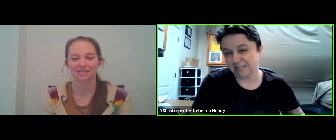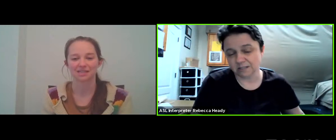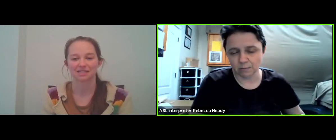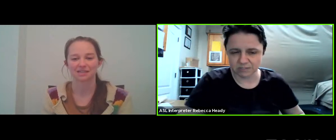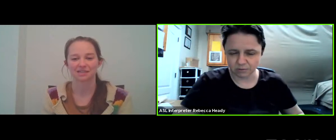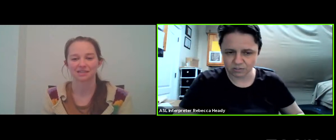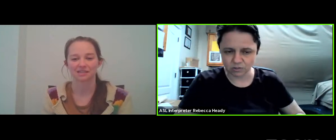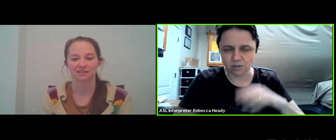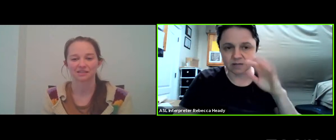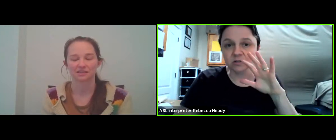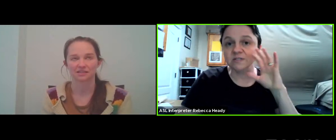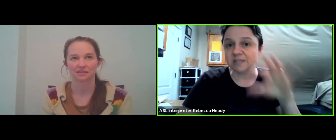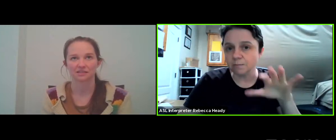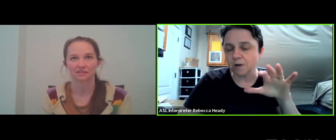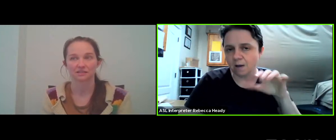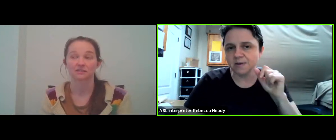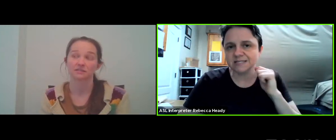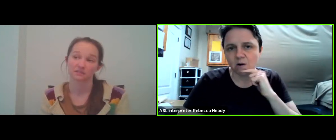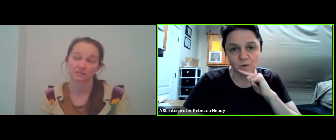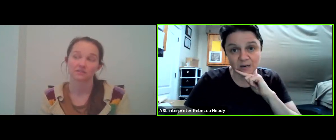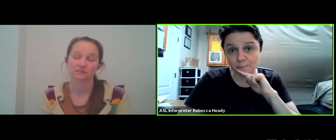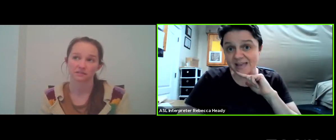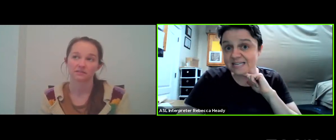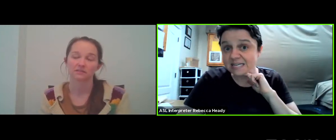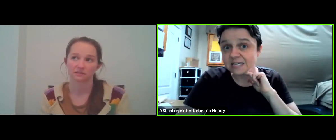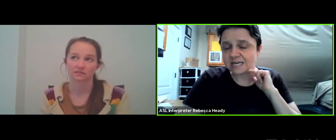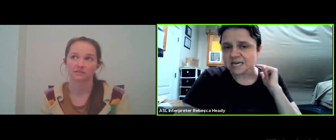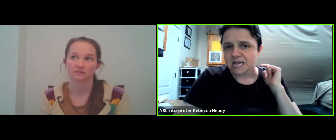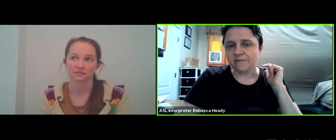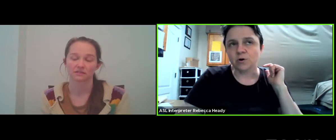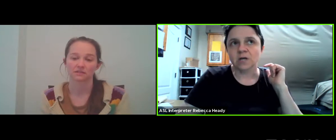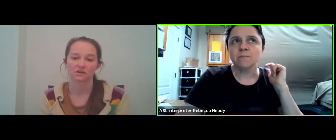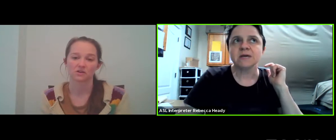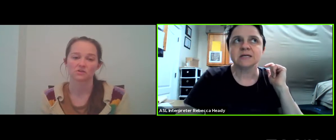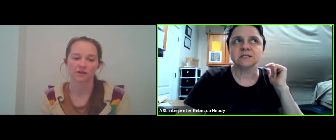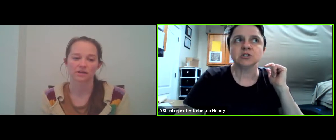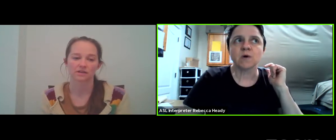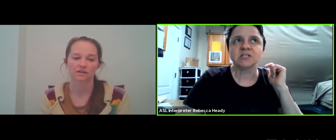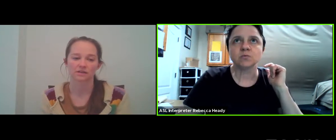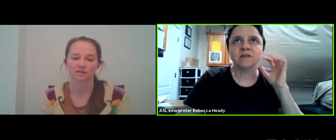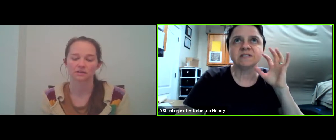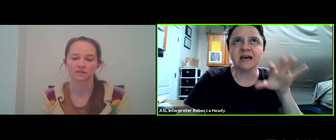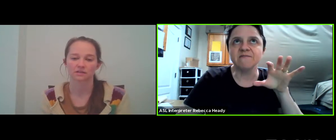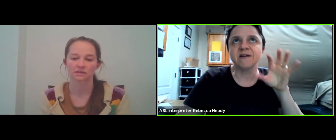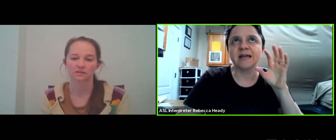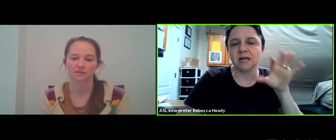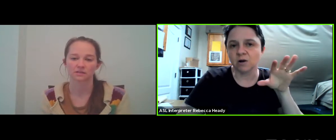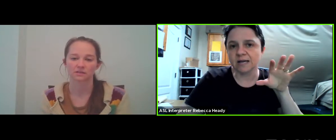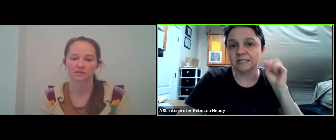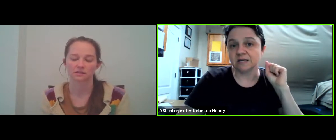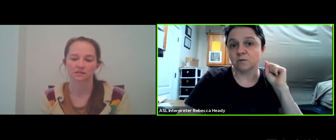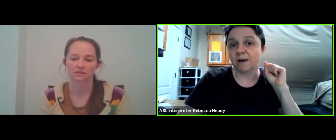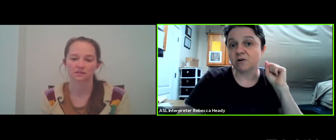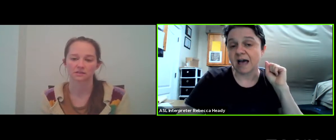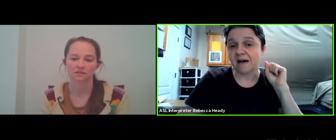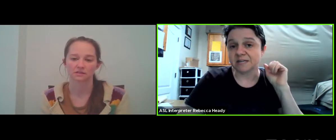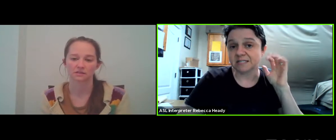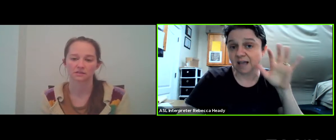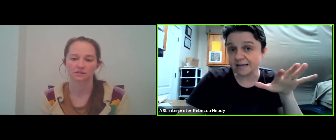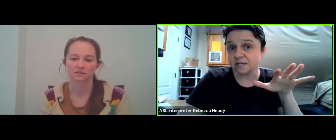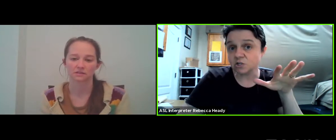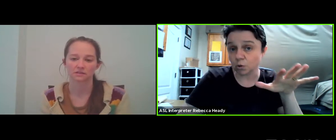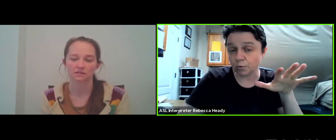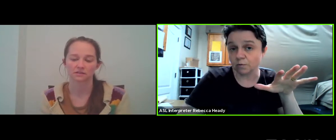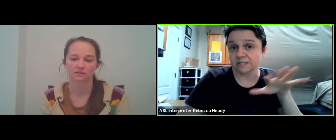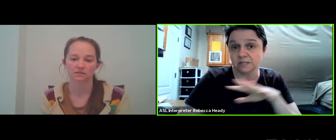and sometimes things get misunderstood and lost. So SimCom is not recommended. If you're going to be in a situation with deaf and hearing, it's either better to have